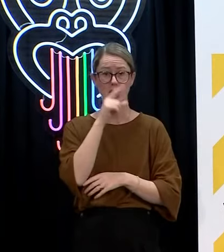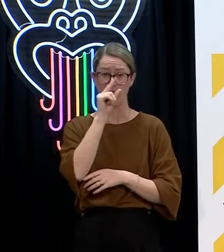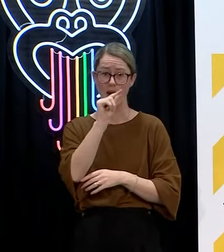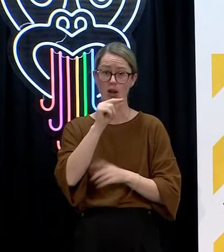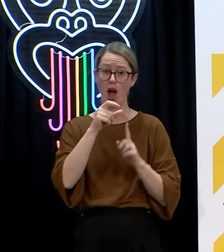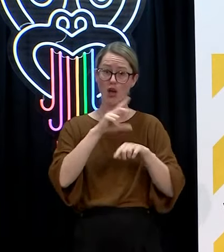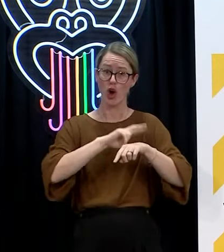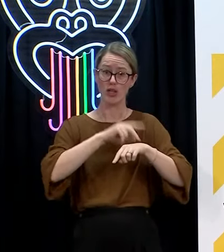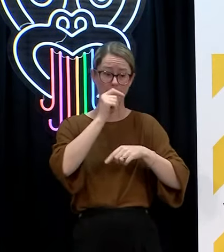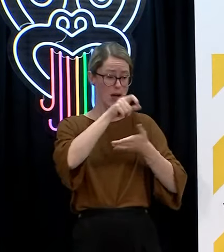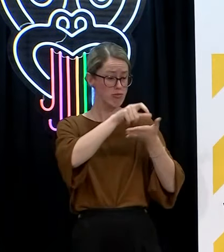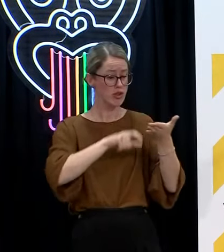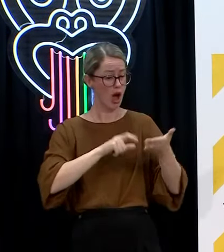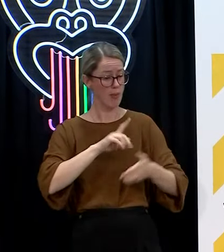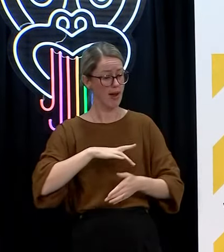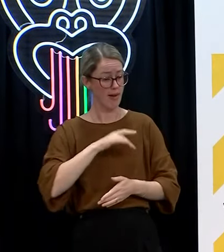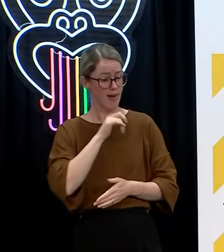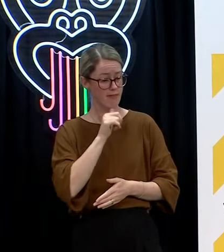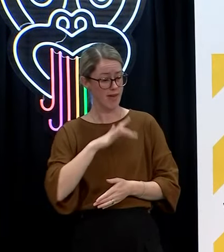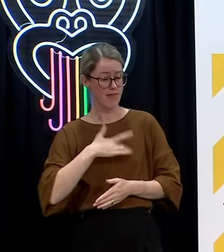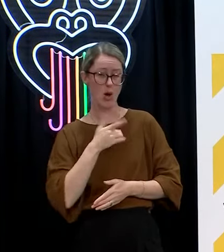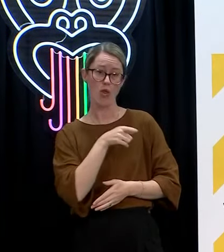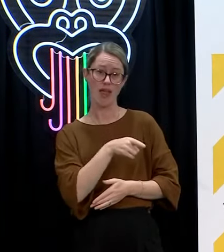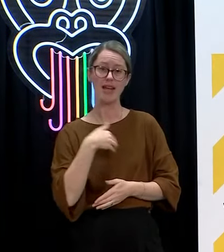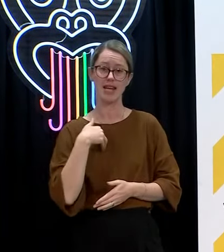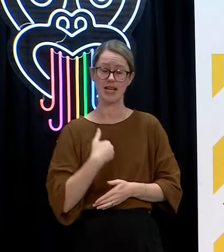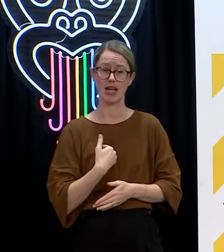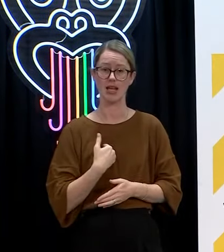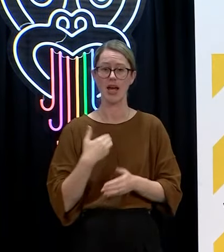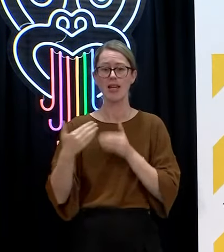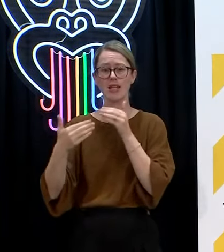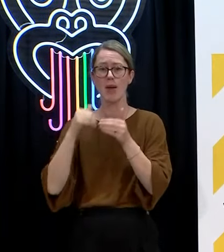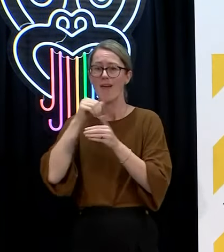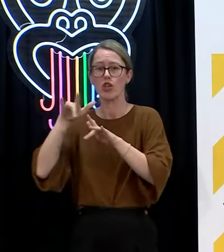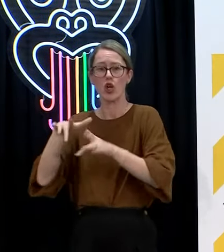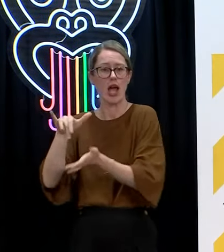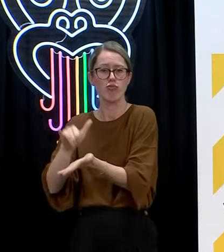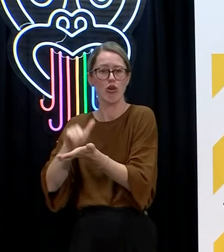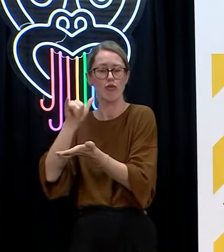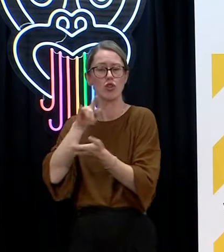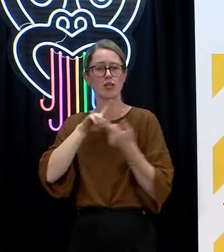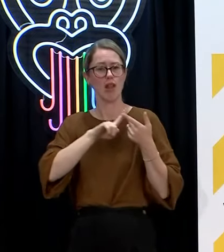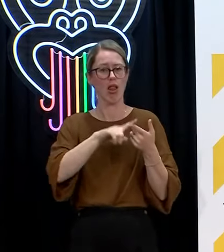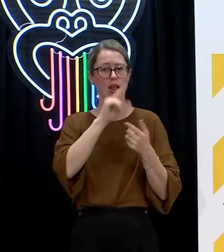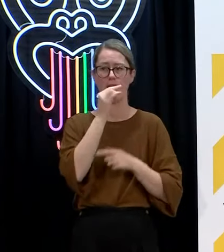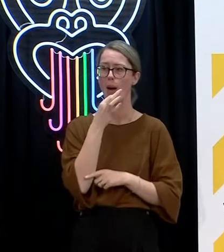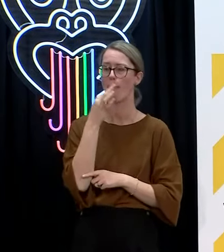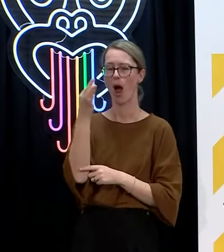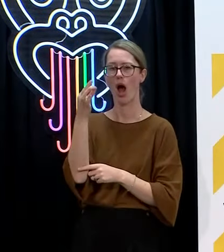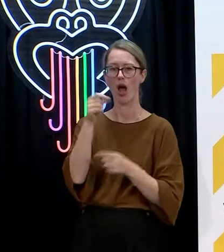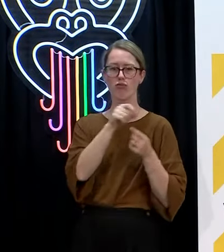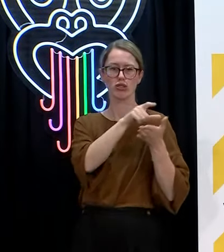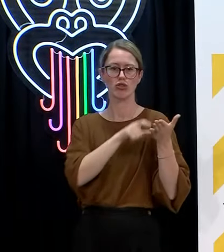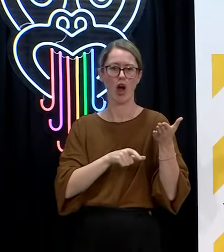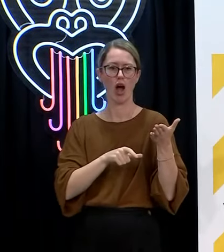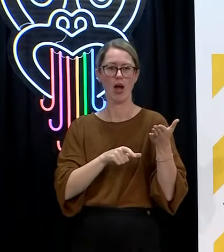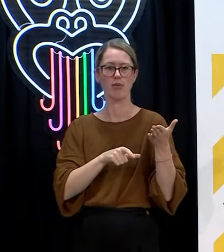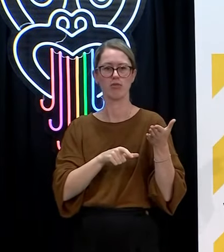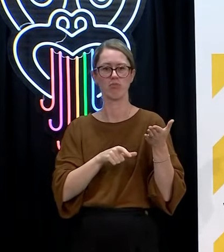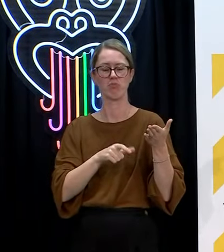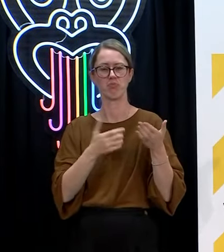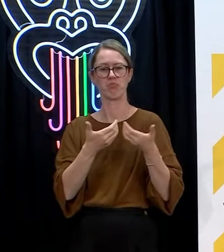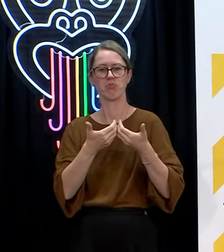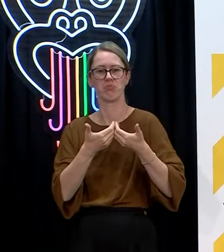a doctor if they are indicated and if available here. Even if there's not an approval through MedSafe, they can be prescribed